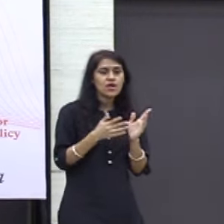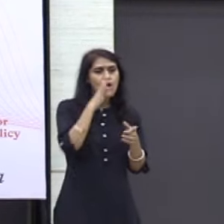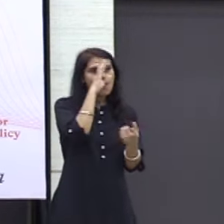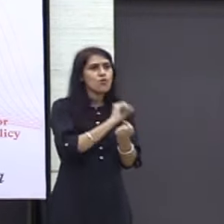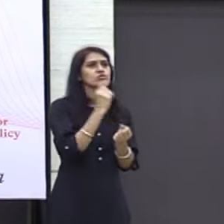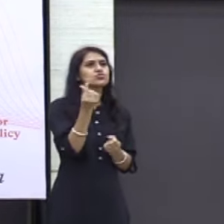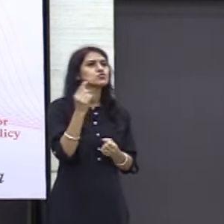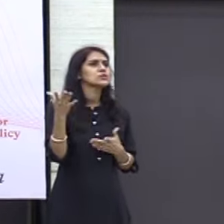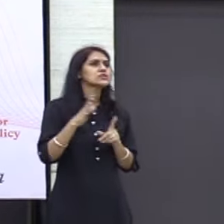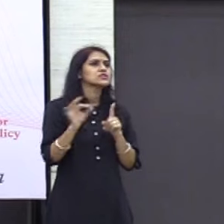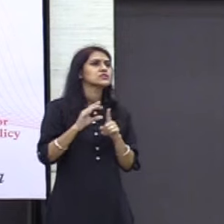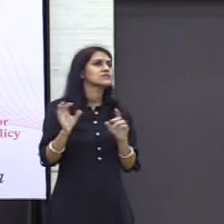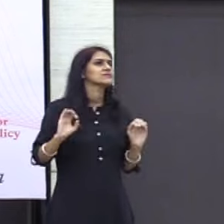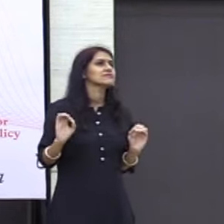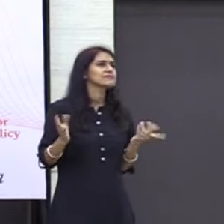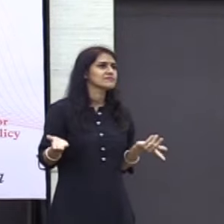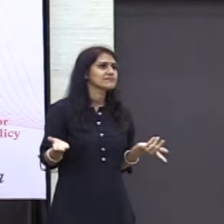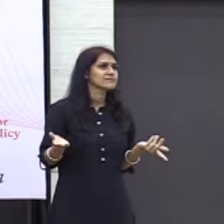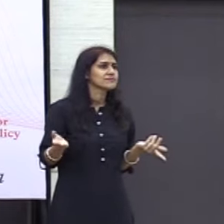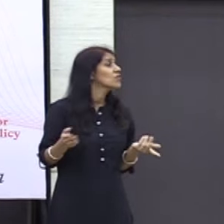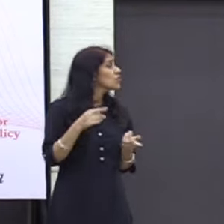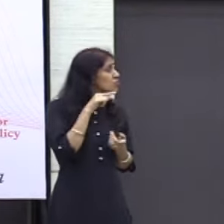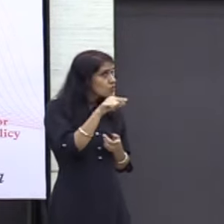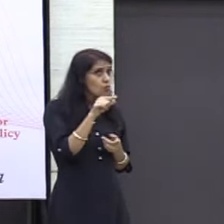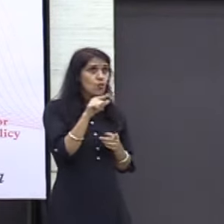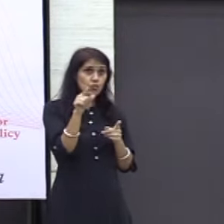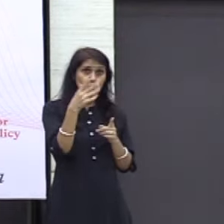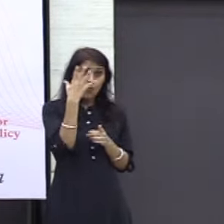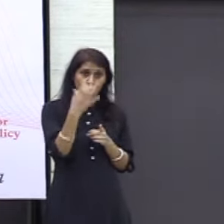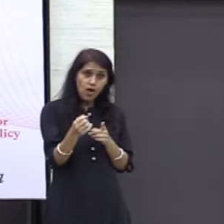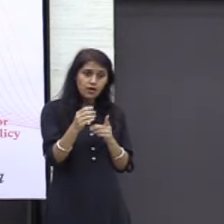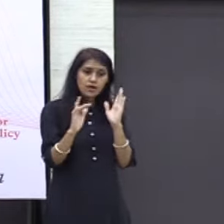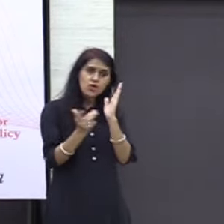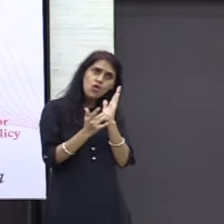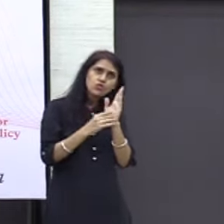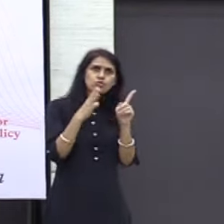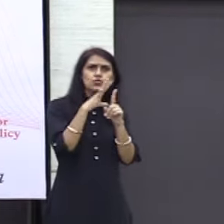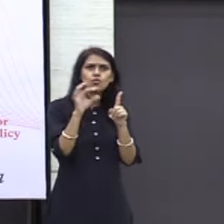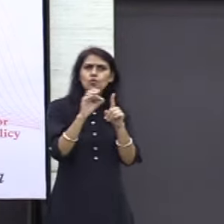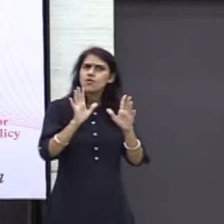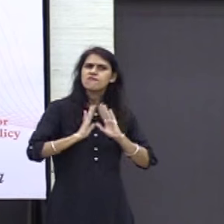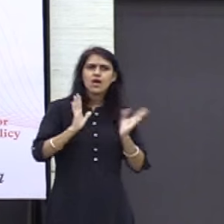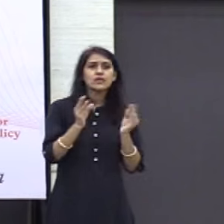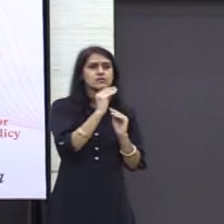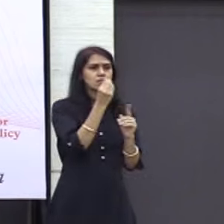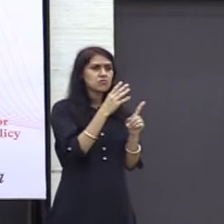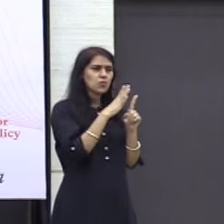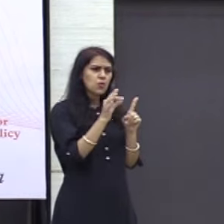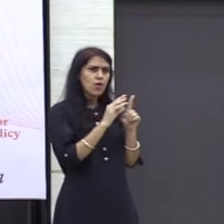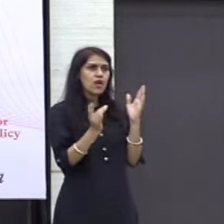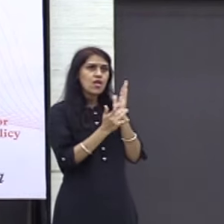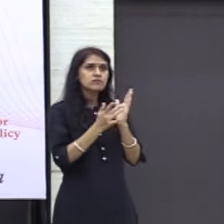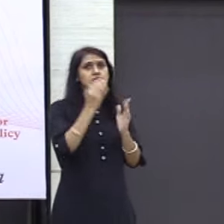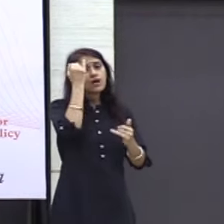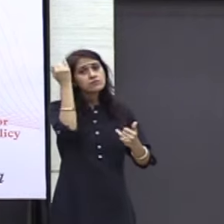it. So you can use technology and you should use technology in order to